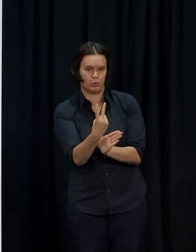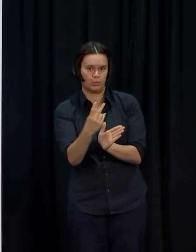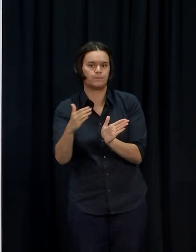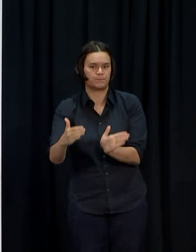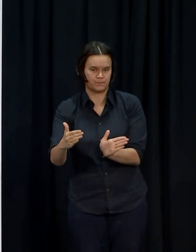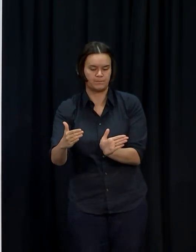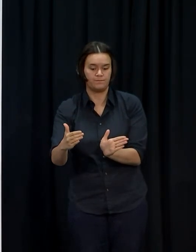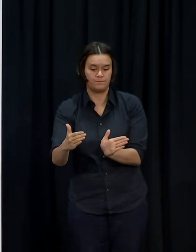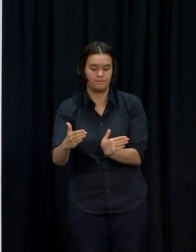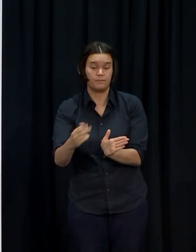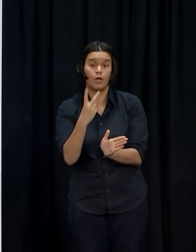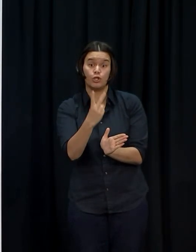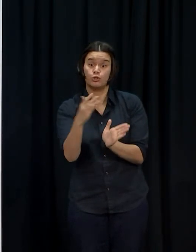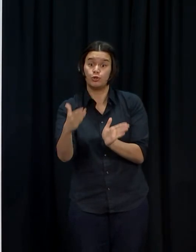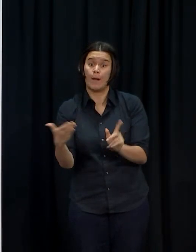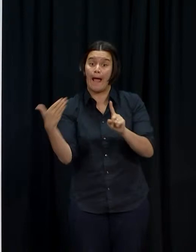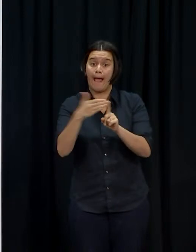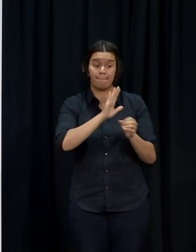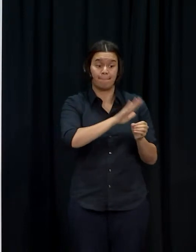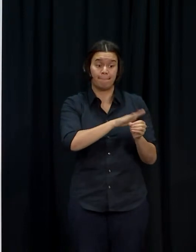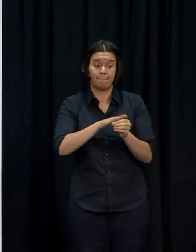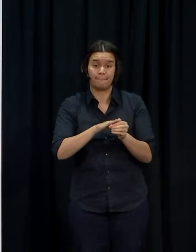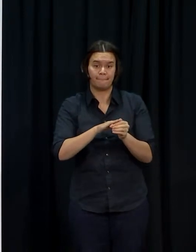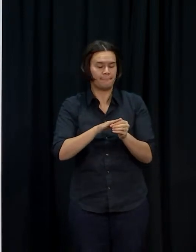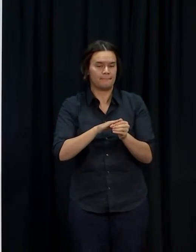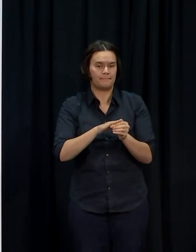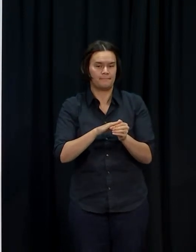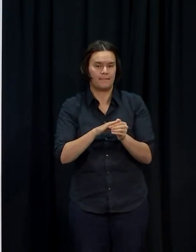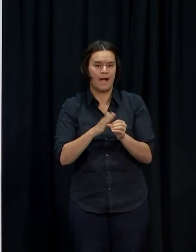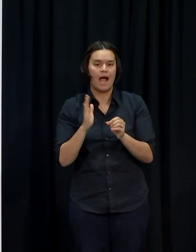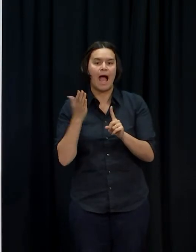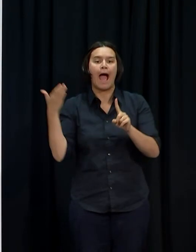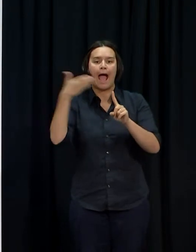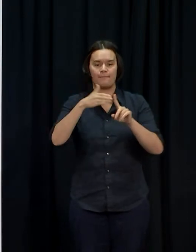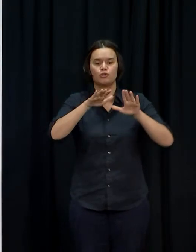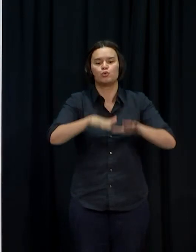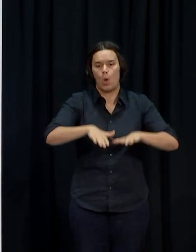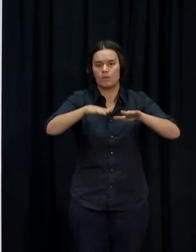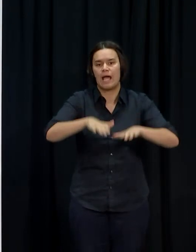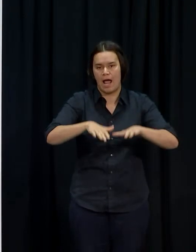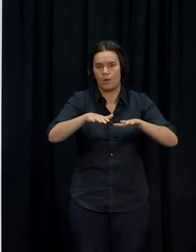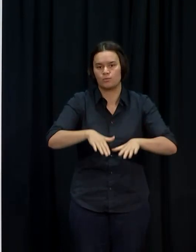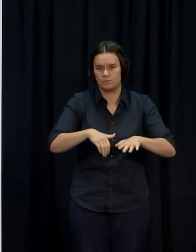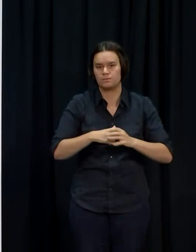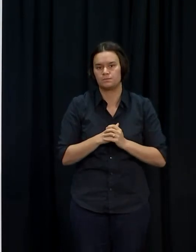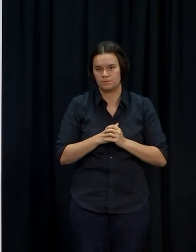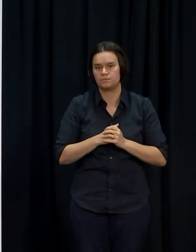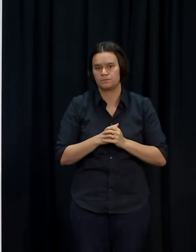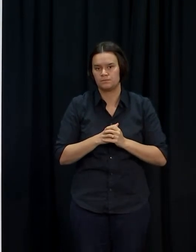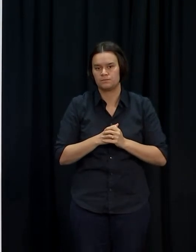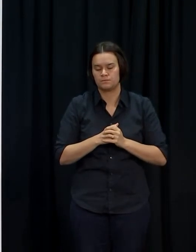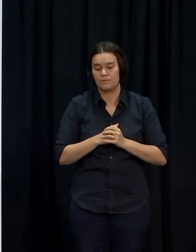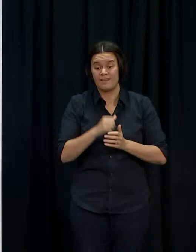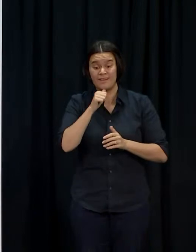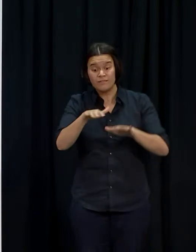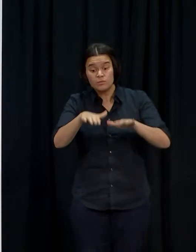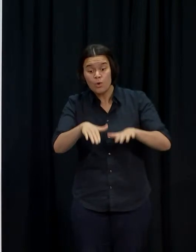slow the spread of the virus. This means reducing the number of cases to a level our health system can cope